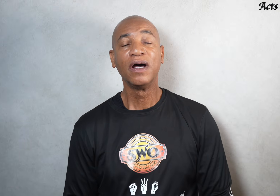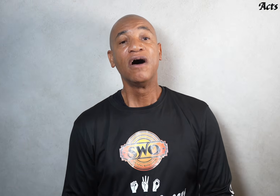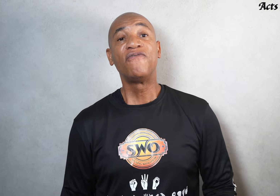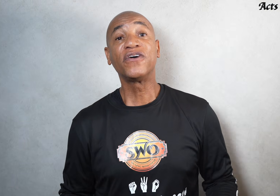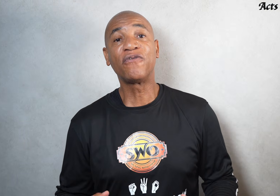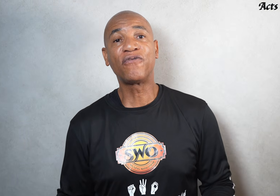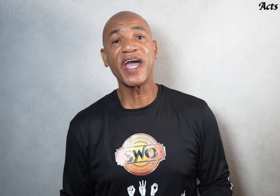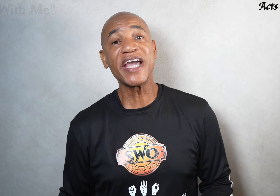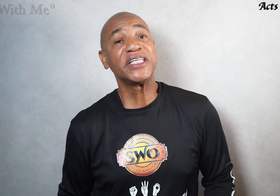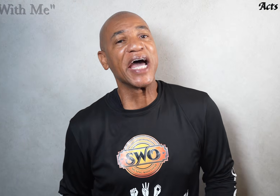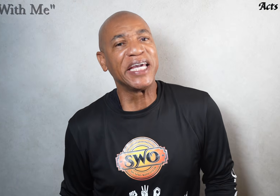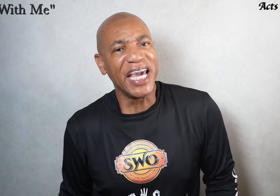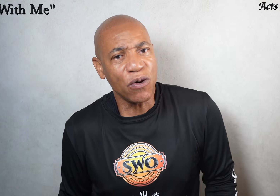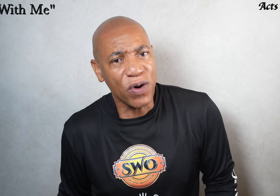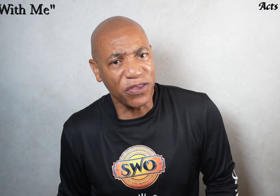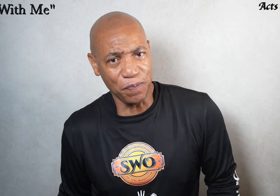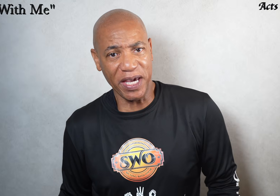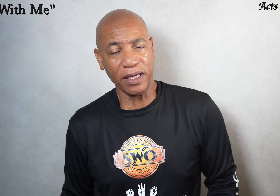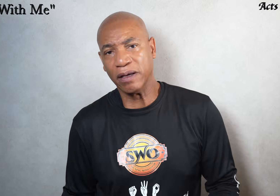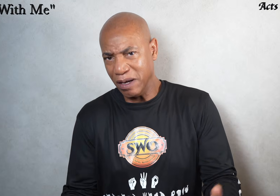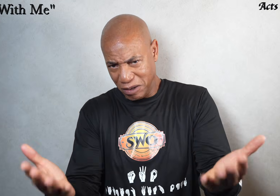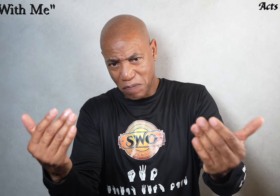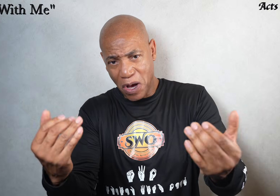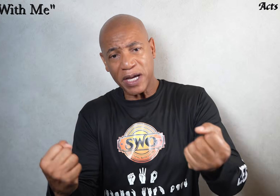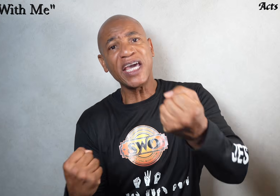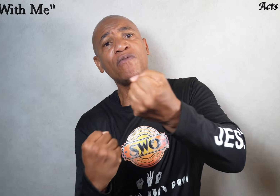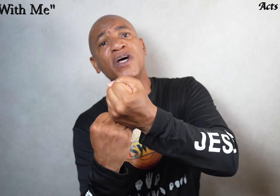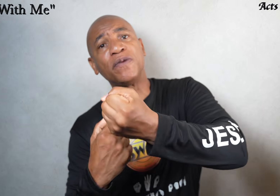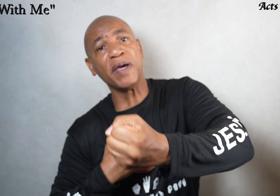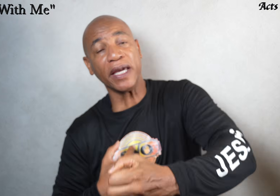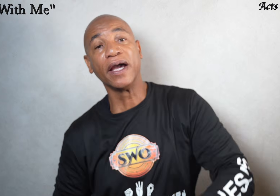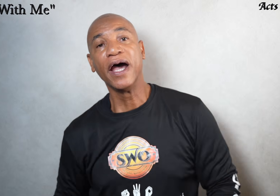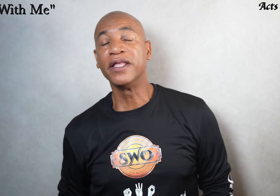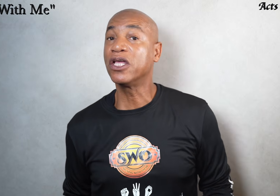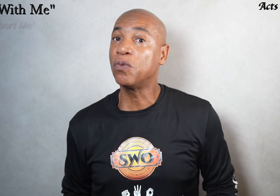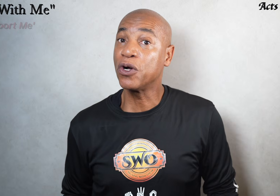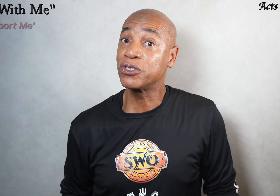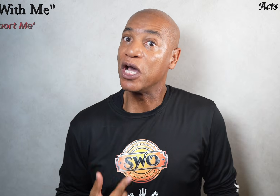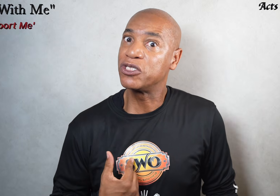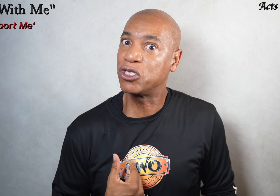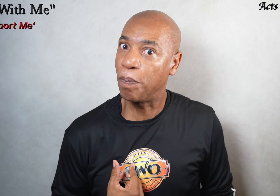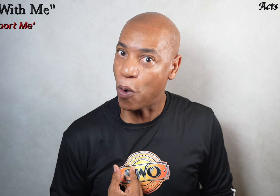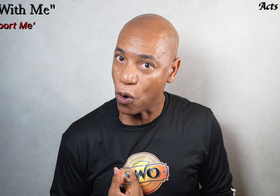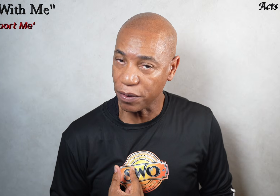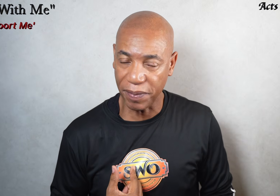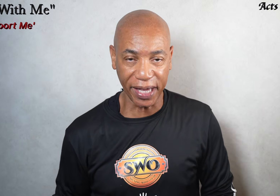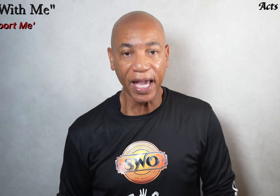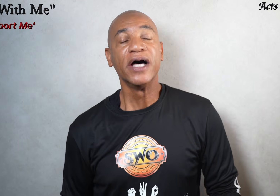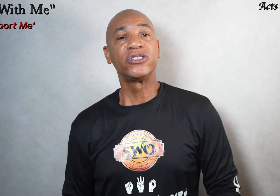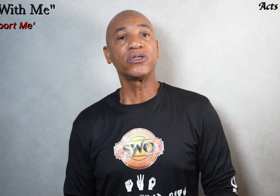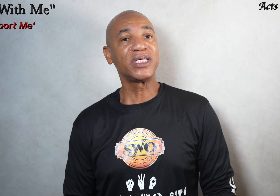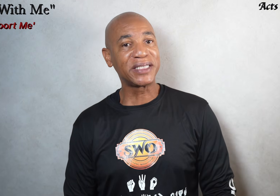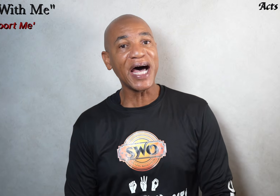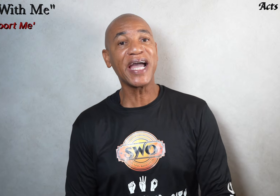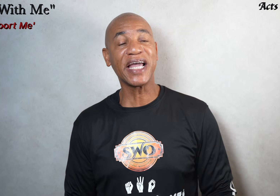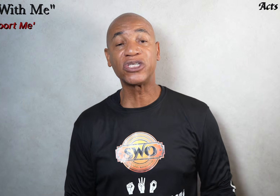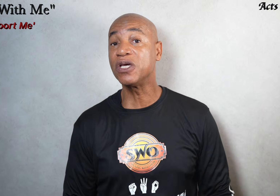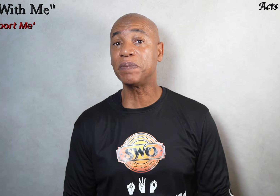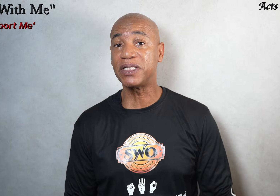For the phrase, get with me. Come on, get with me. In other words, support me. So to sign that, simply take